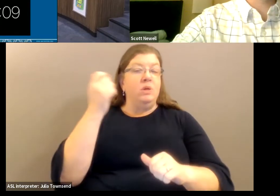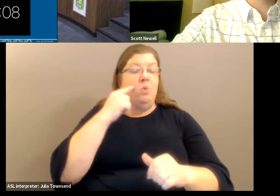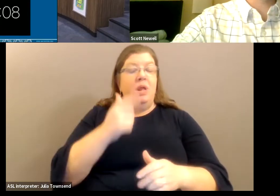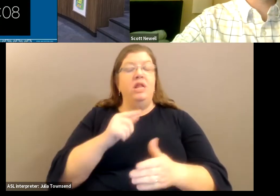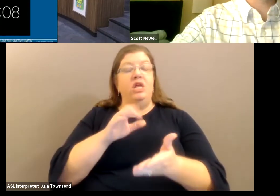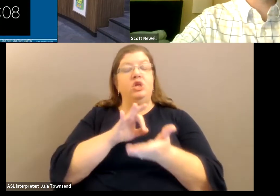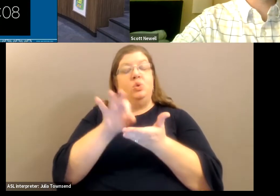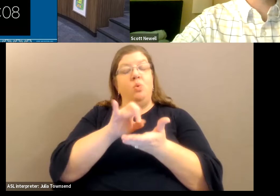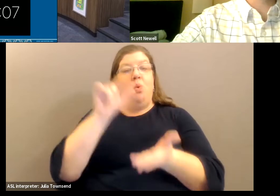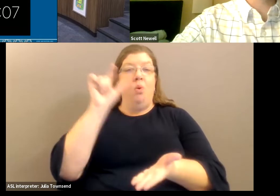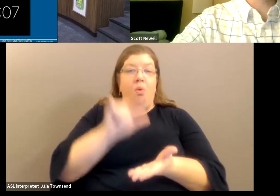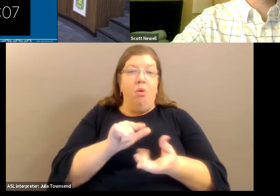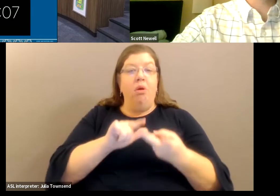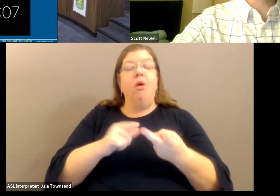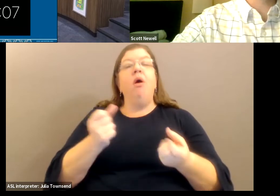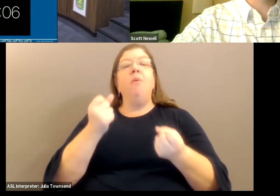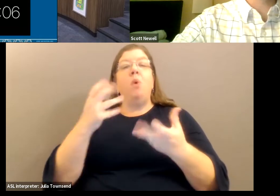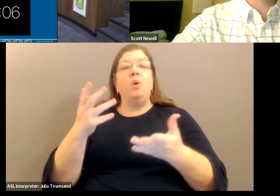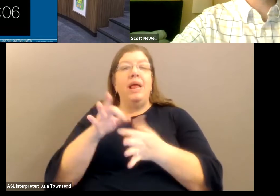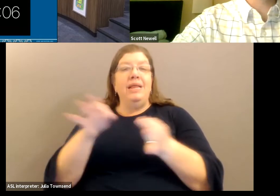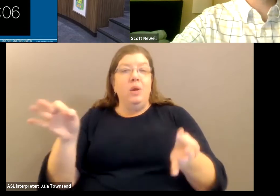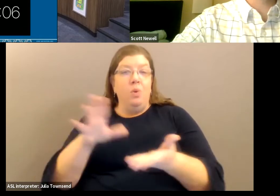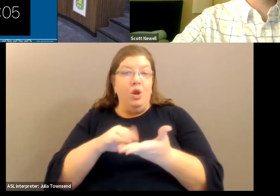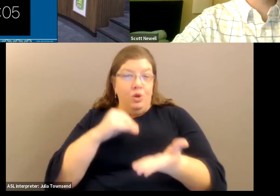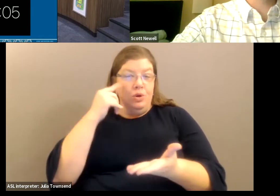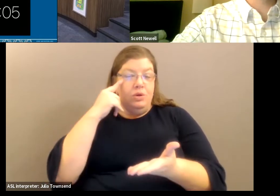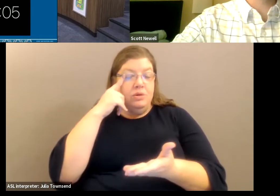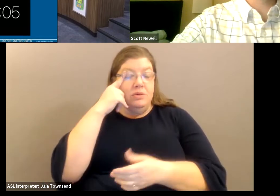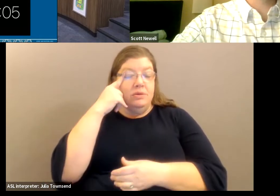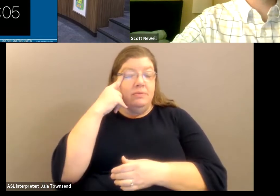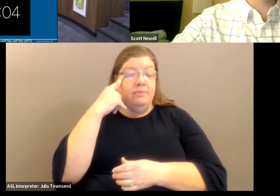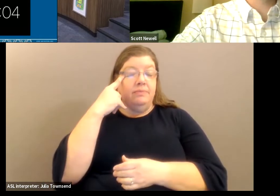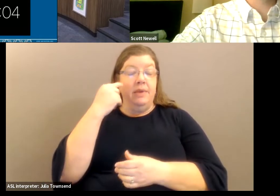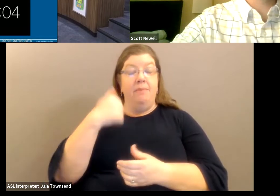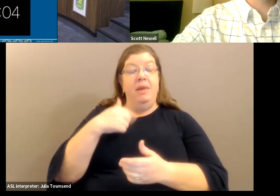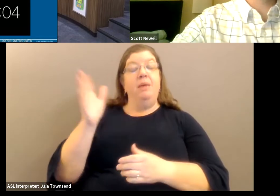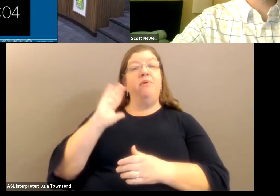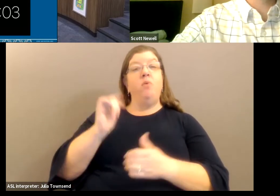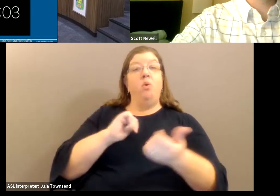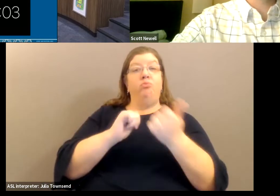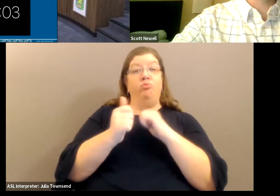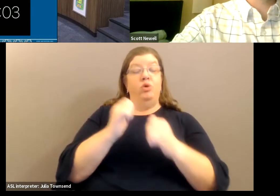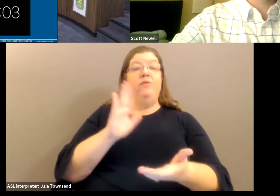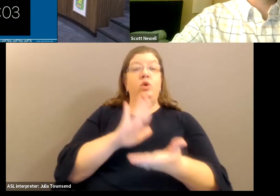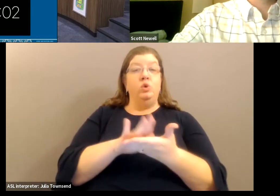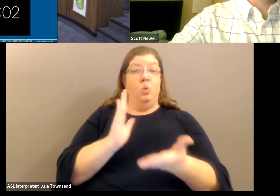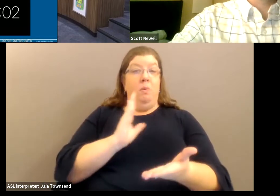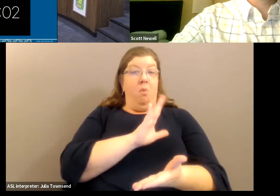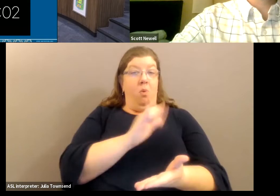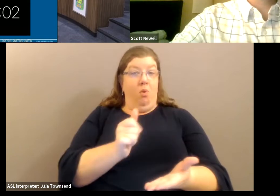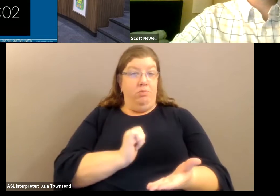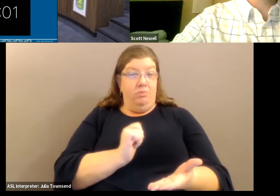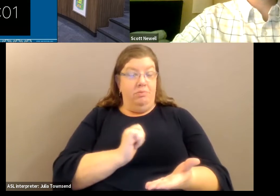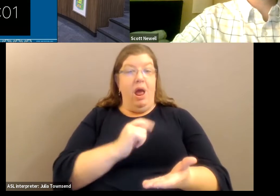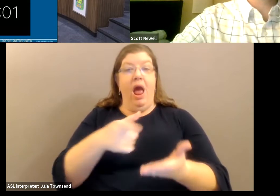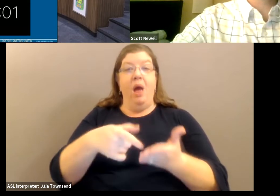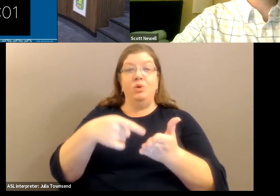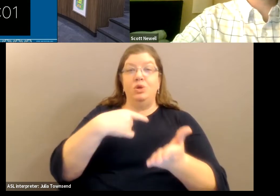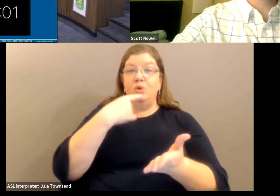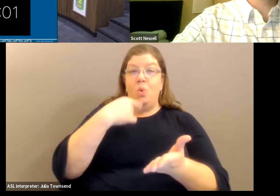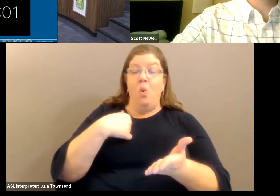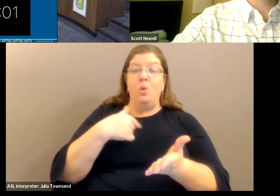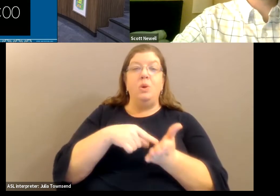as our multilingual learners. The second thing, having run for school board, I was told to pay